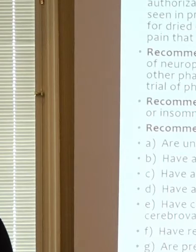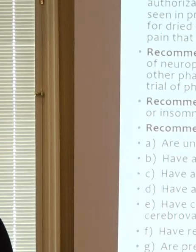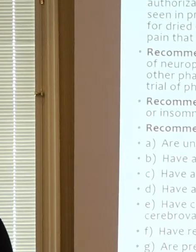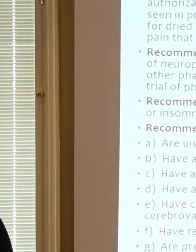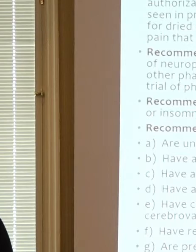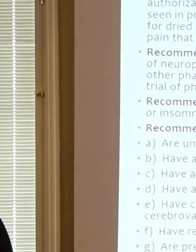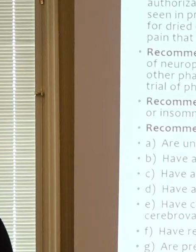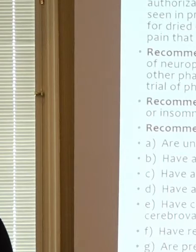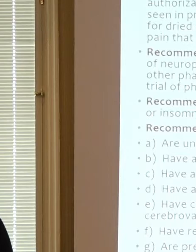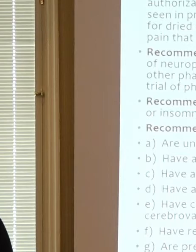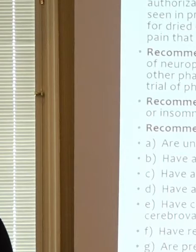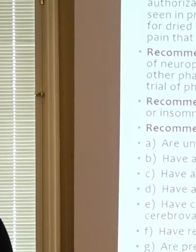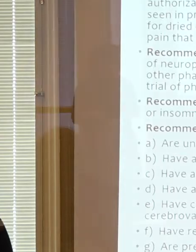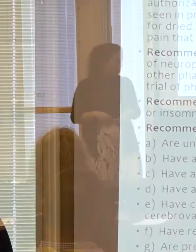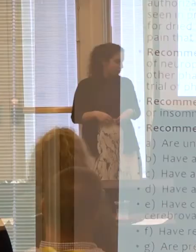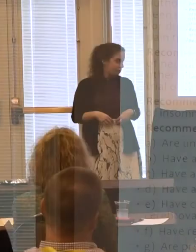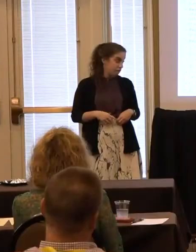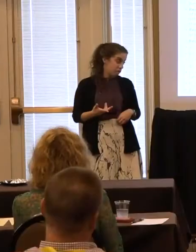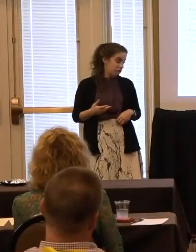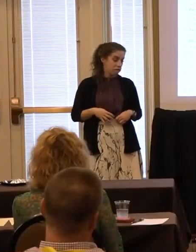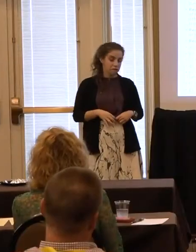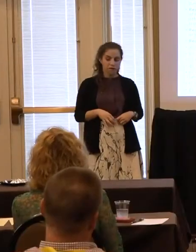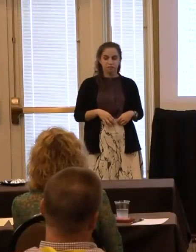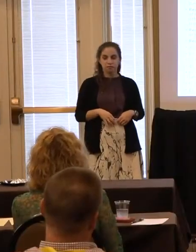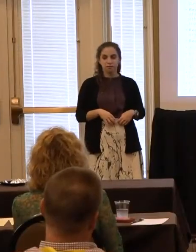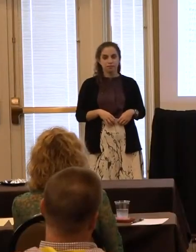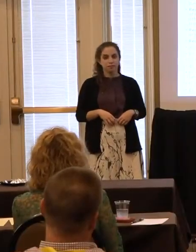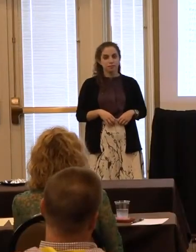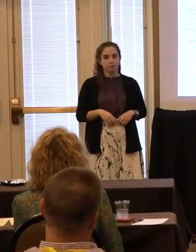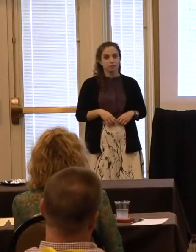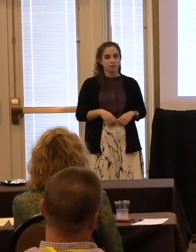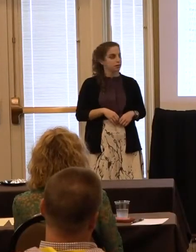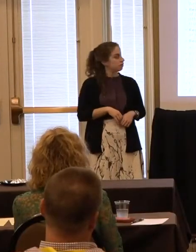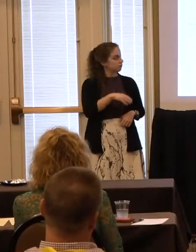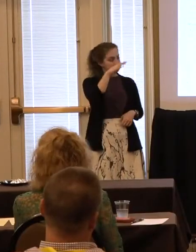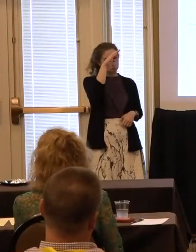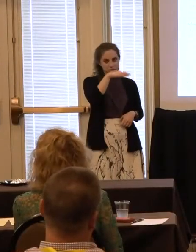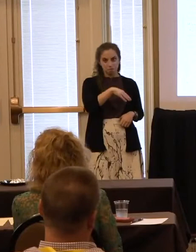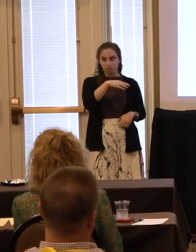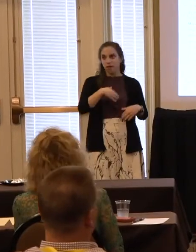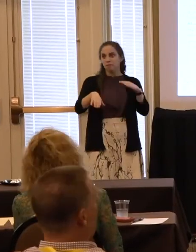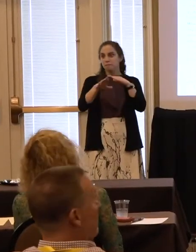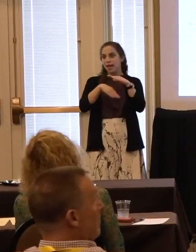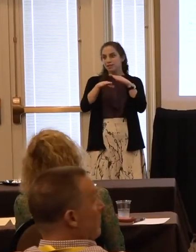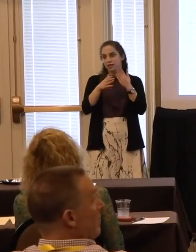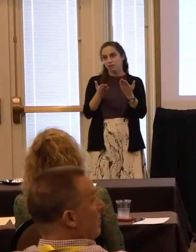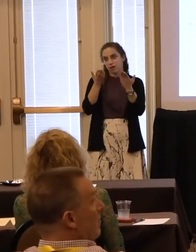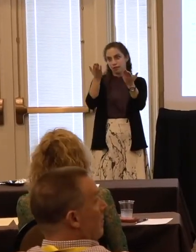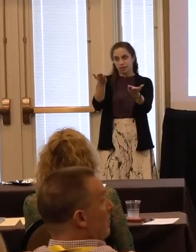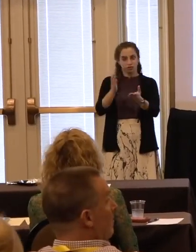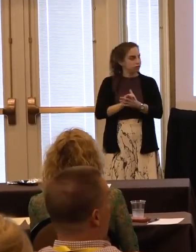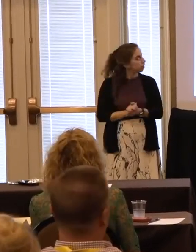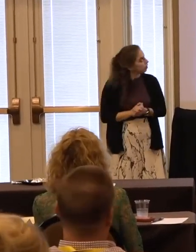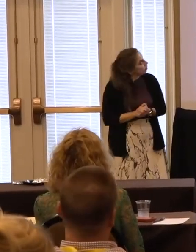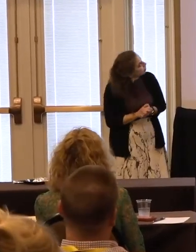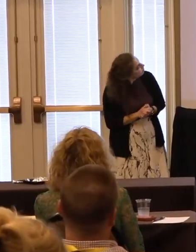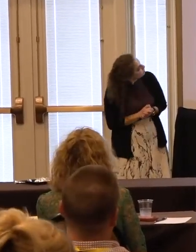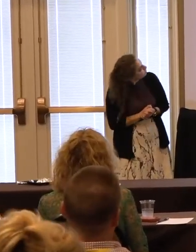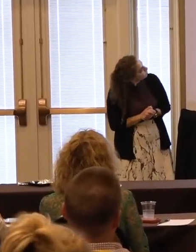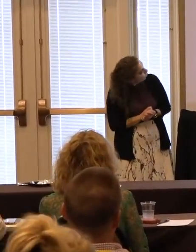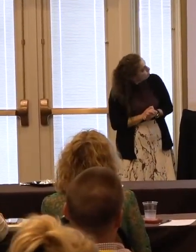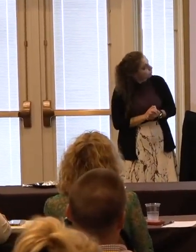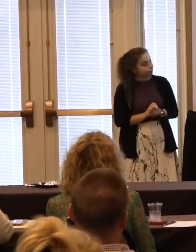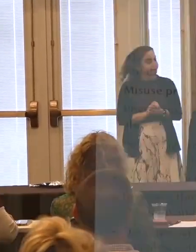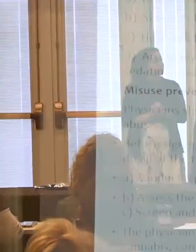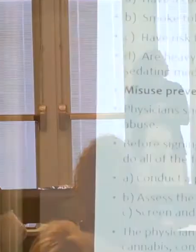or planning to become pregnant or breastfeeding. Okay, so those are just basic sort of recommendations. Now, assessment and monitoring.